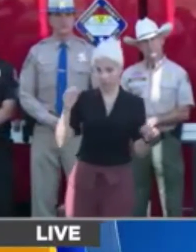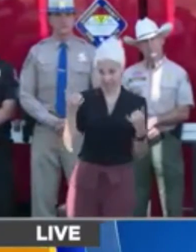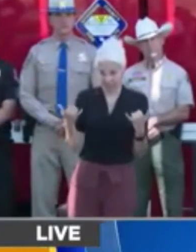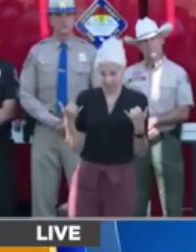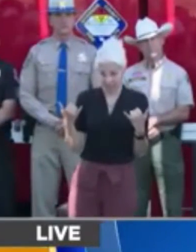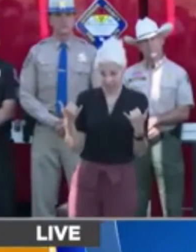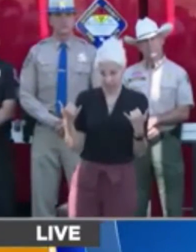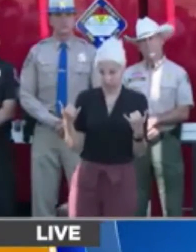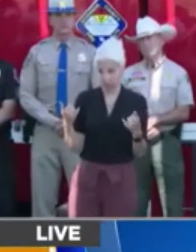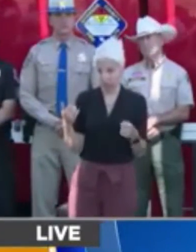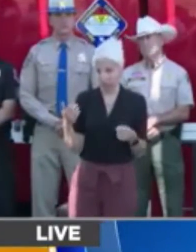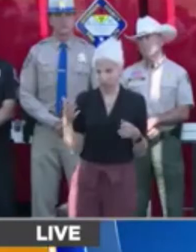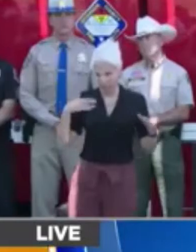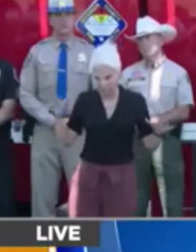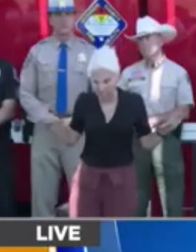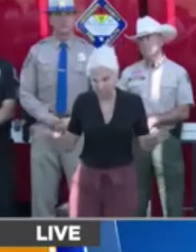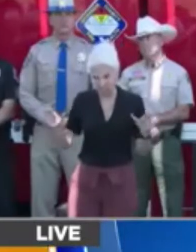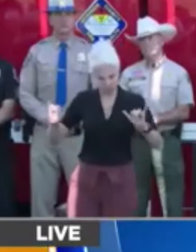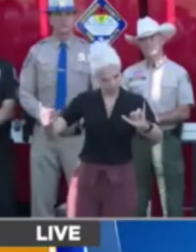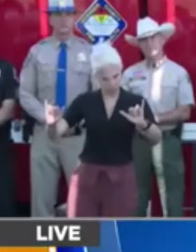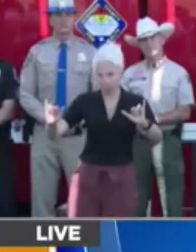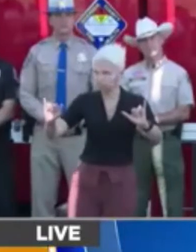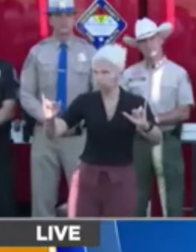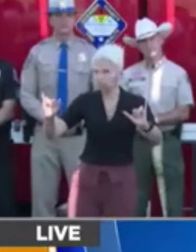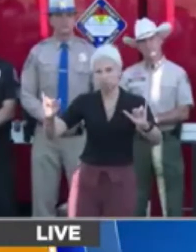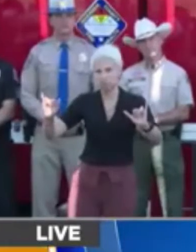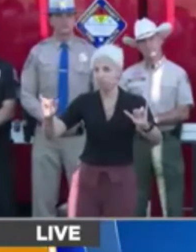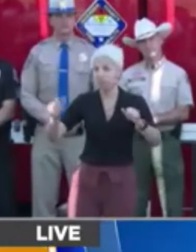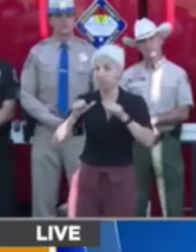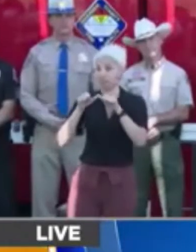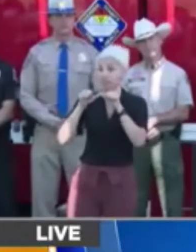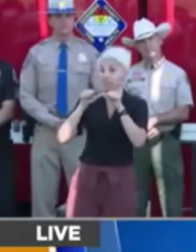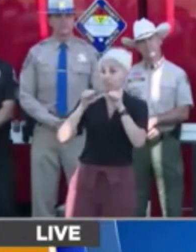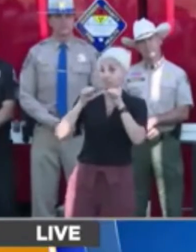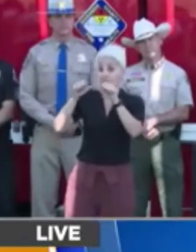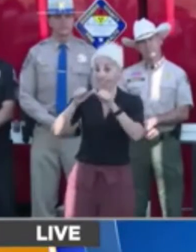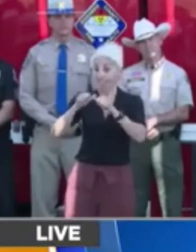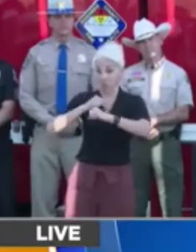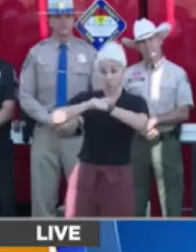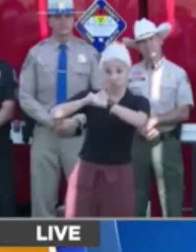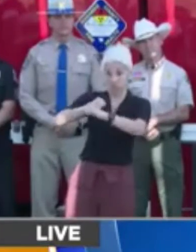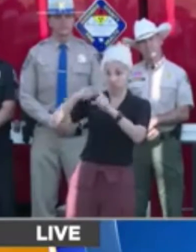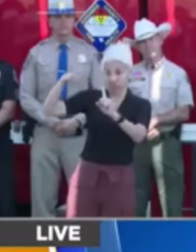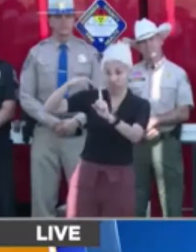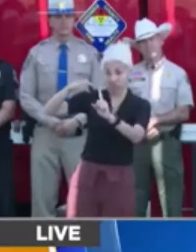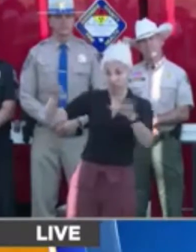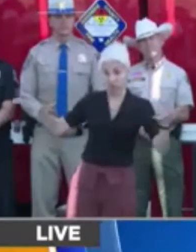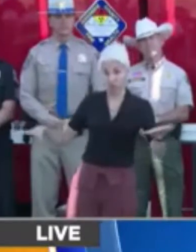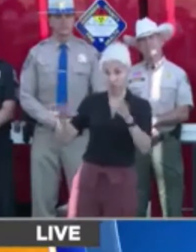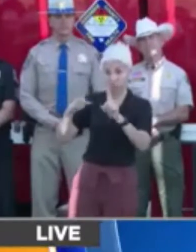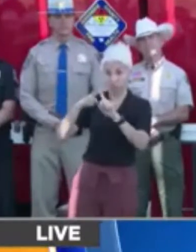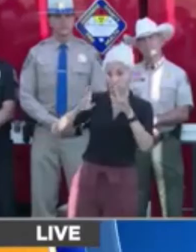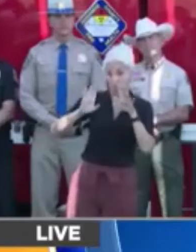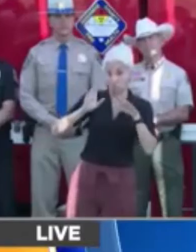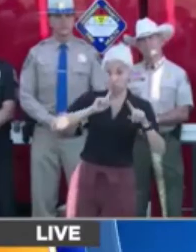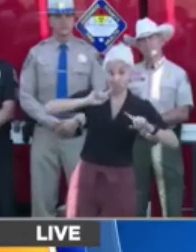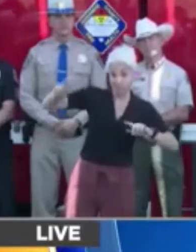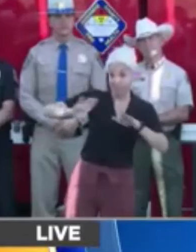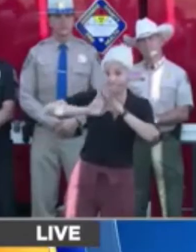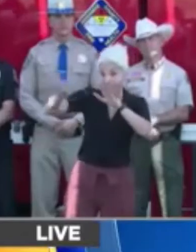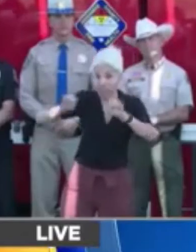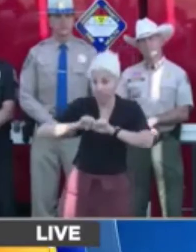actions remain the same. We are conducting our protective actions of isolating the area. We are denying